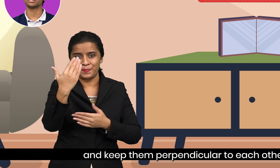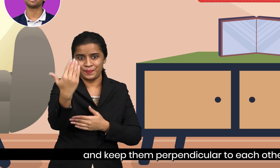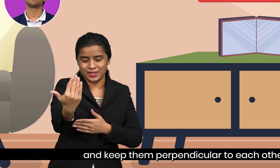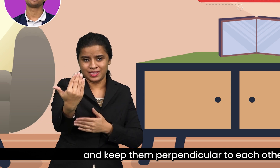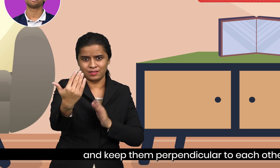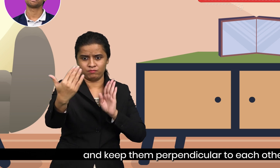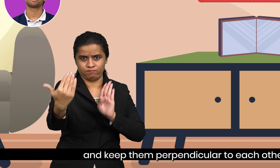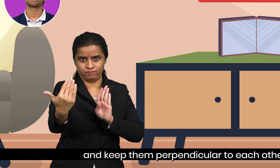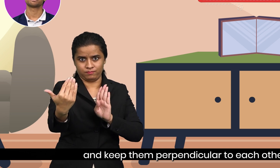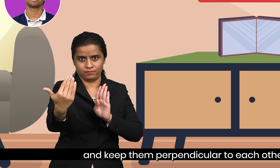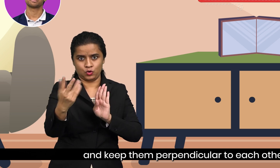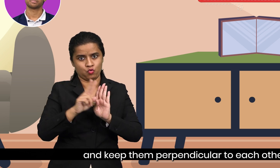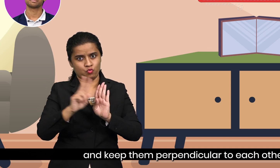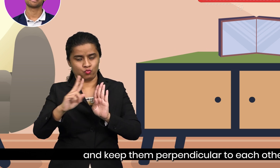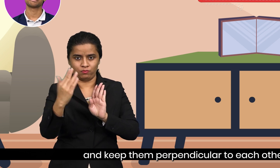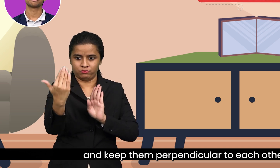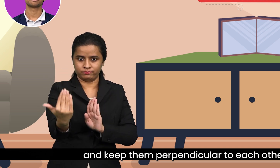to each other.